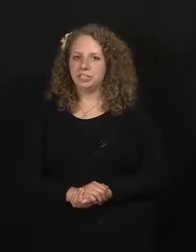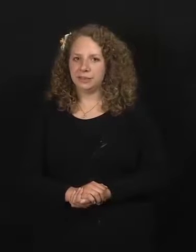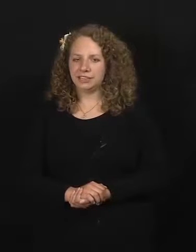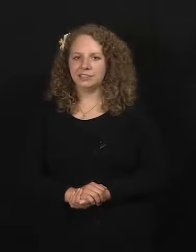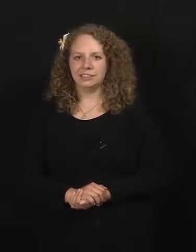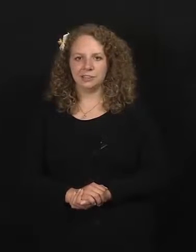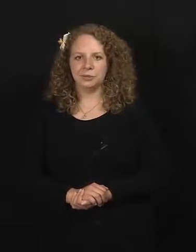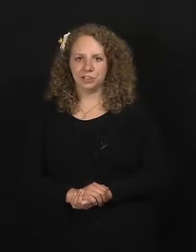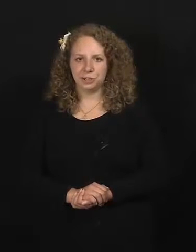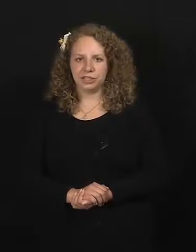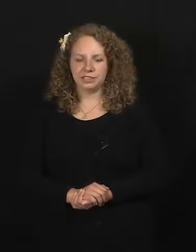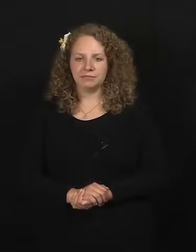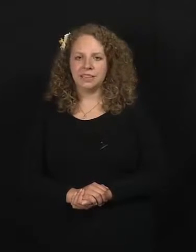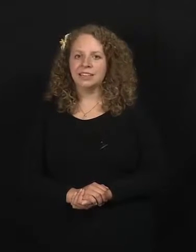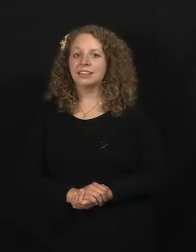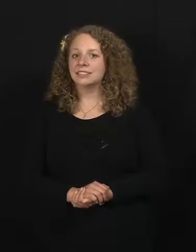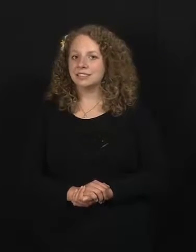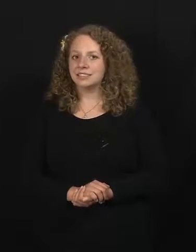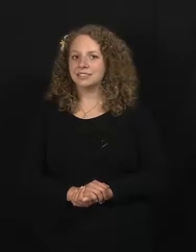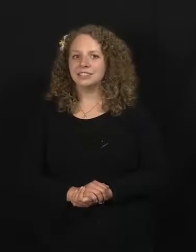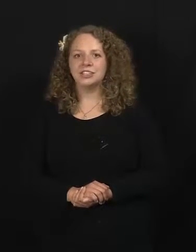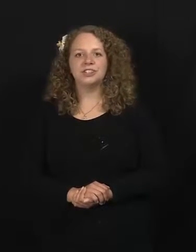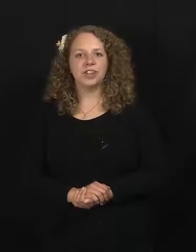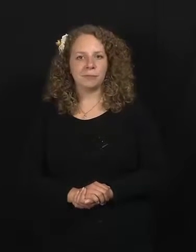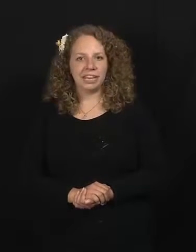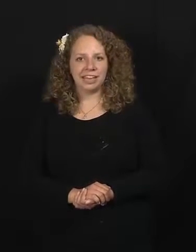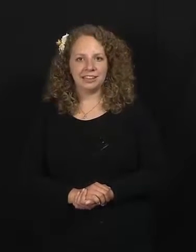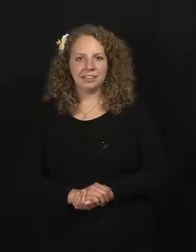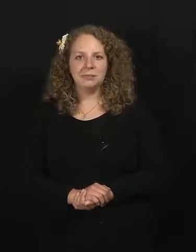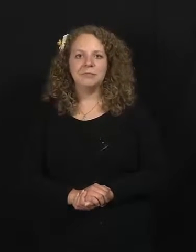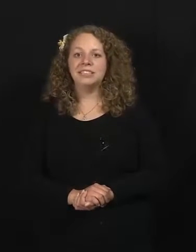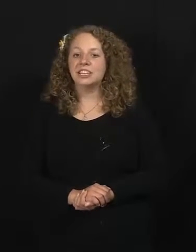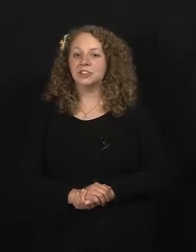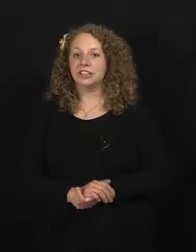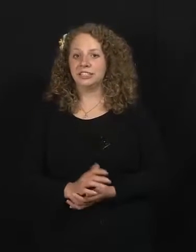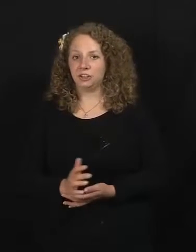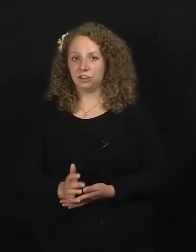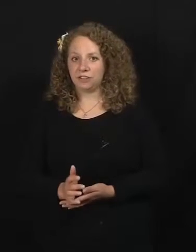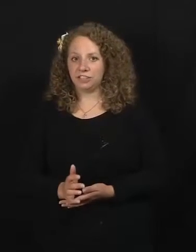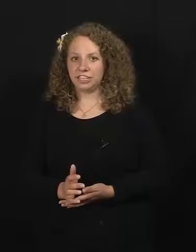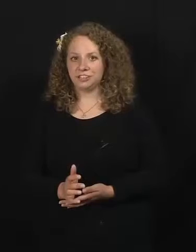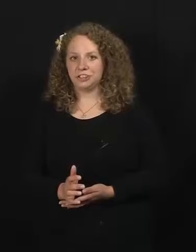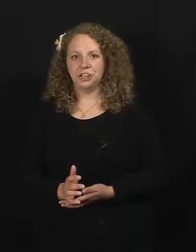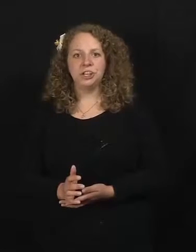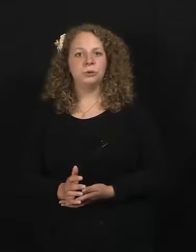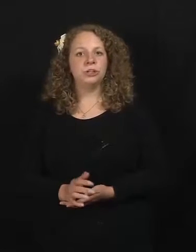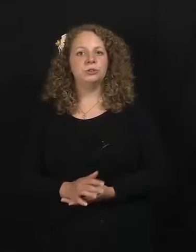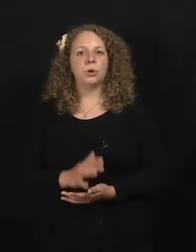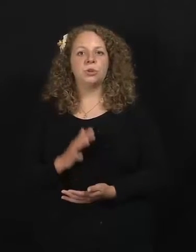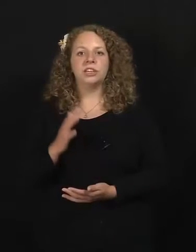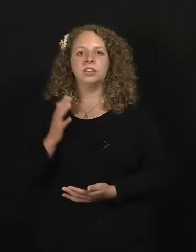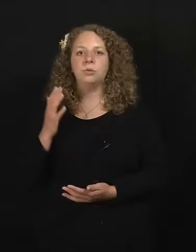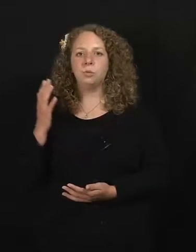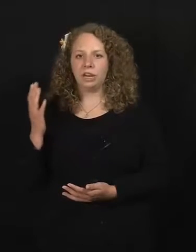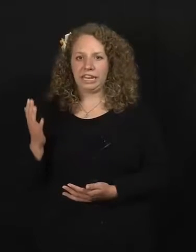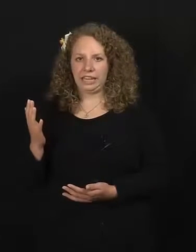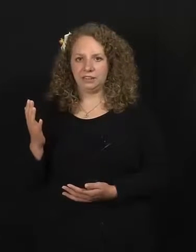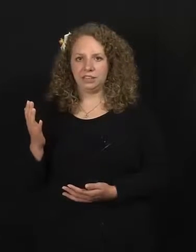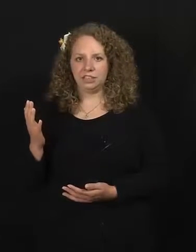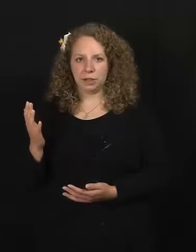to be consistent with your choice. Consistency in your dominant hand means that during a single conversation, you will use only one hand as